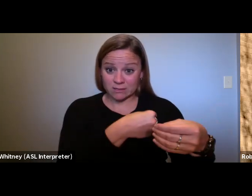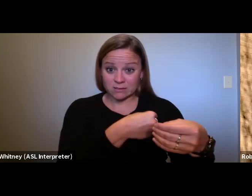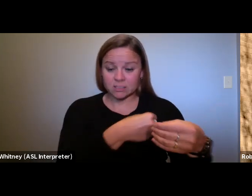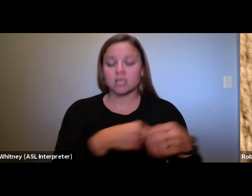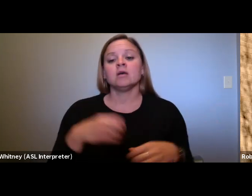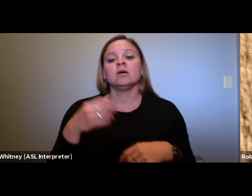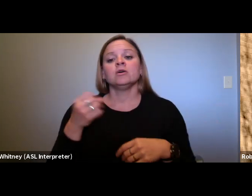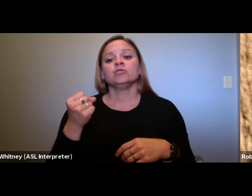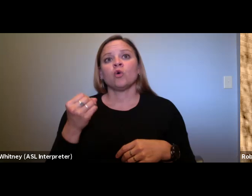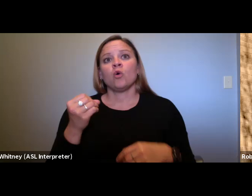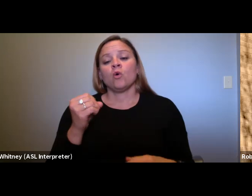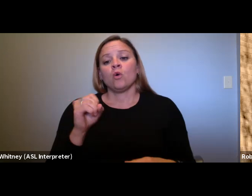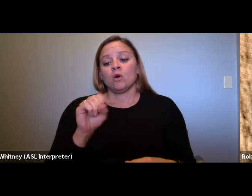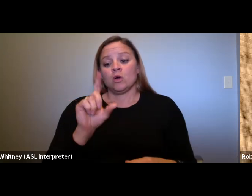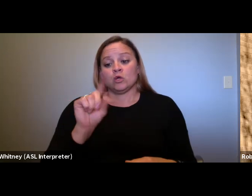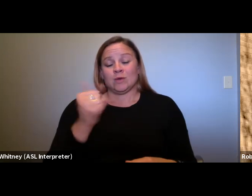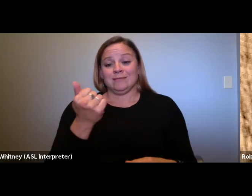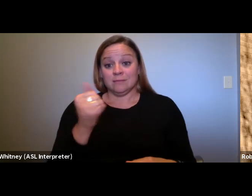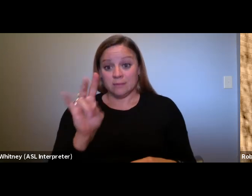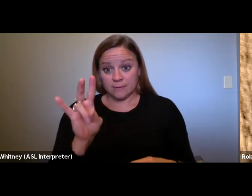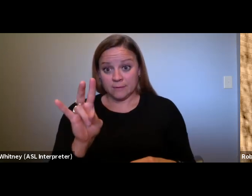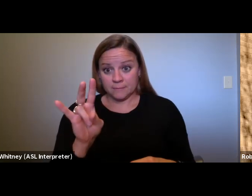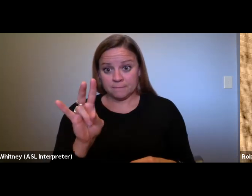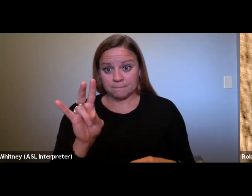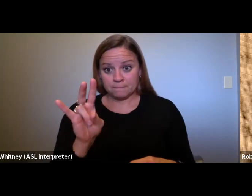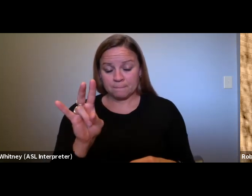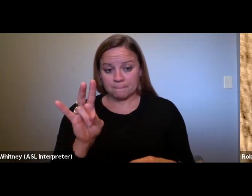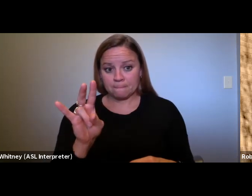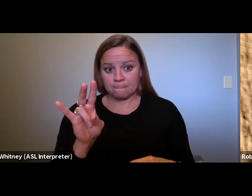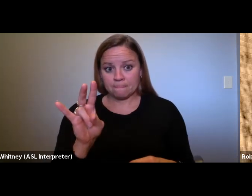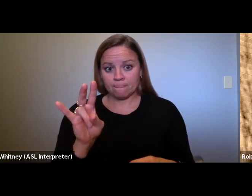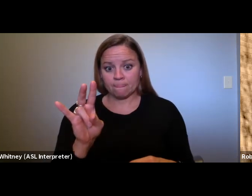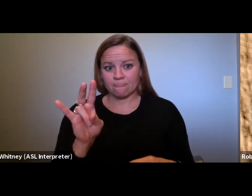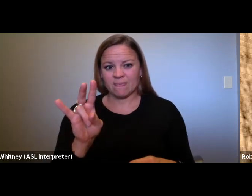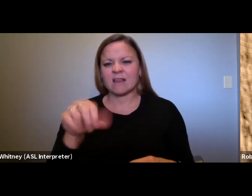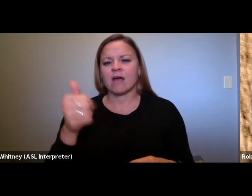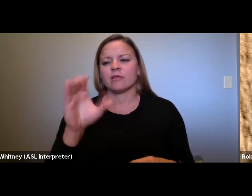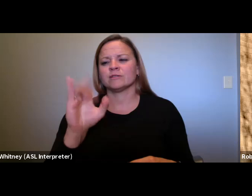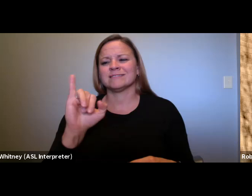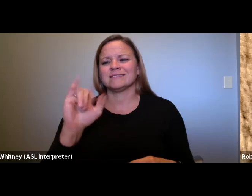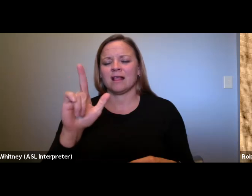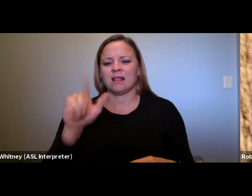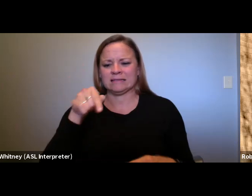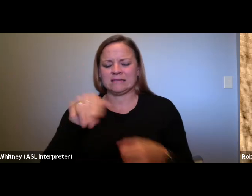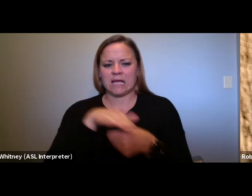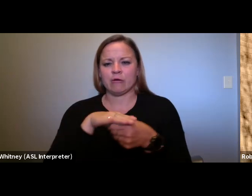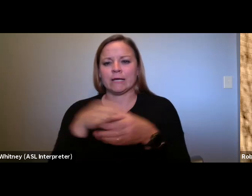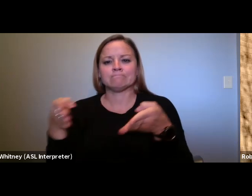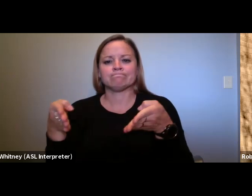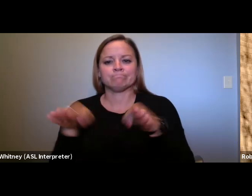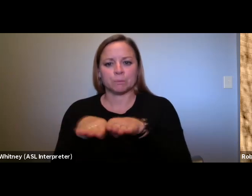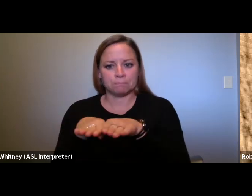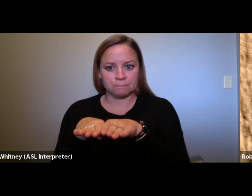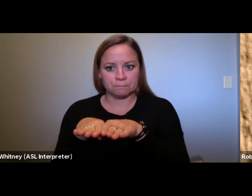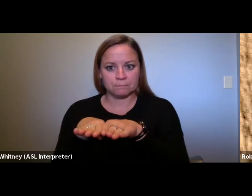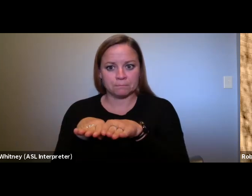So in 2017, there was another CIL in the metro area that had closed down, and